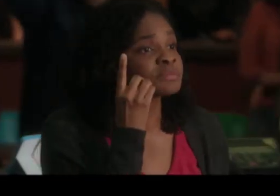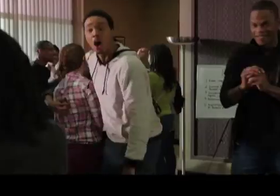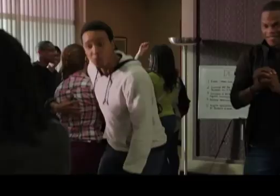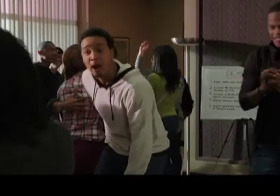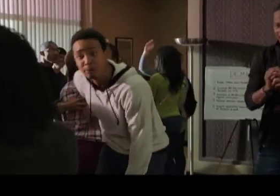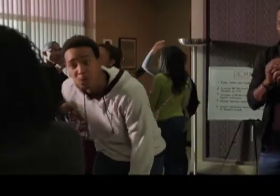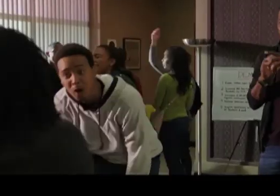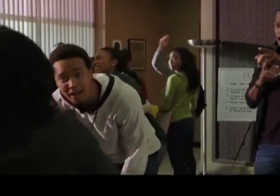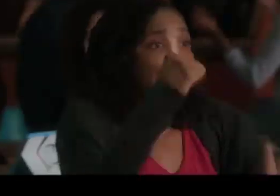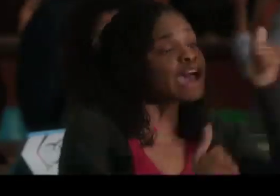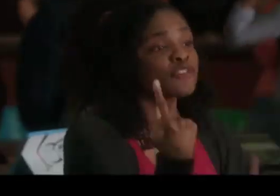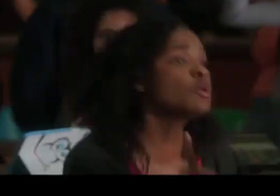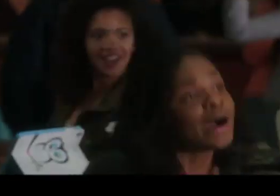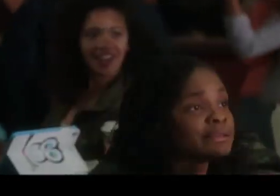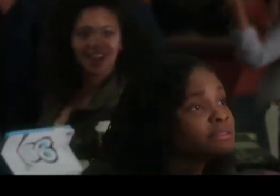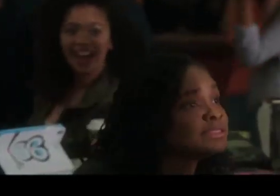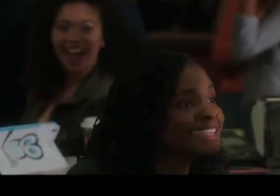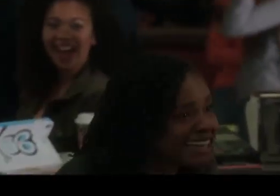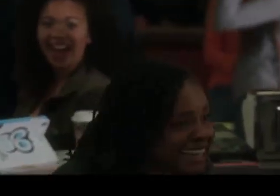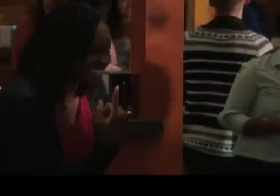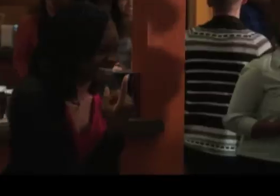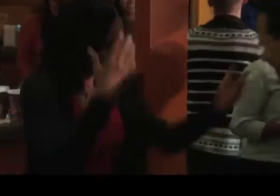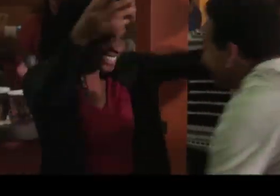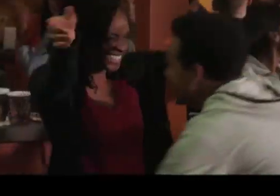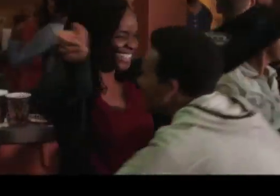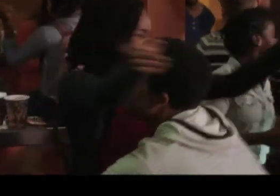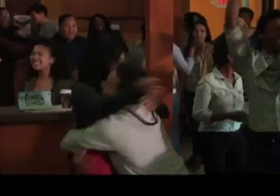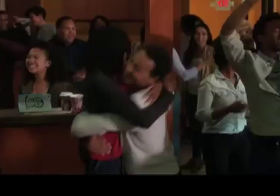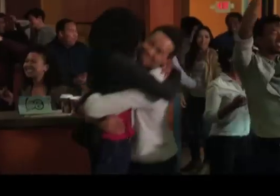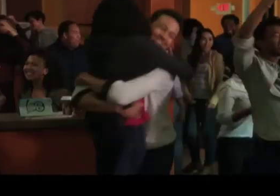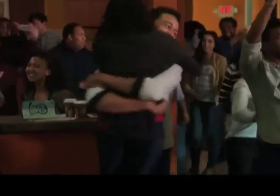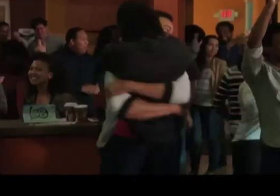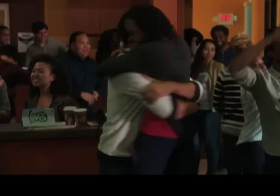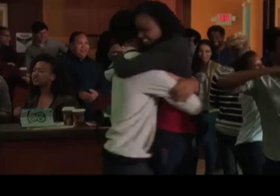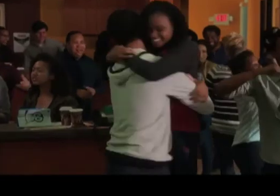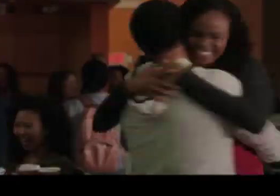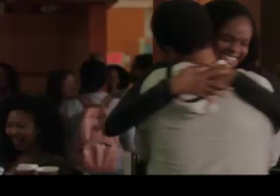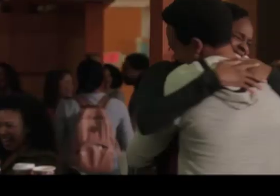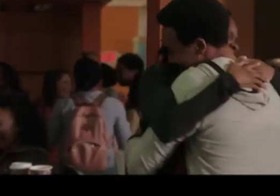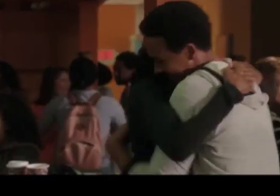Everyone? Everyone. My brother. We gotta stand up.